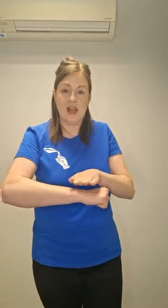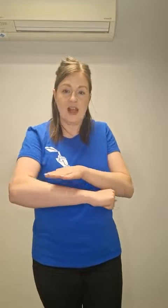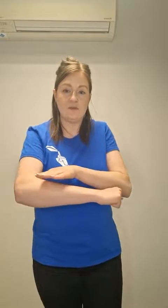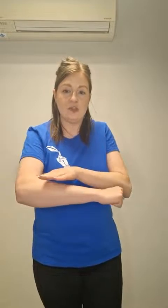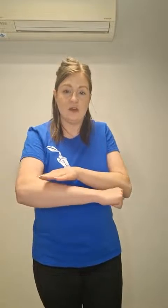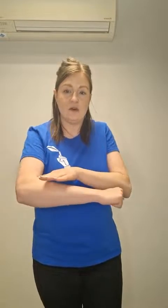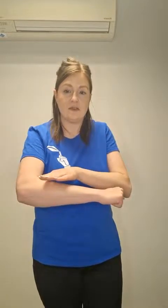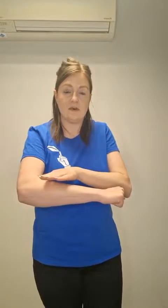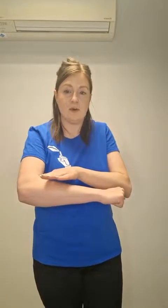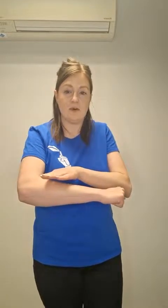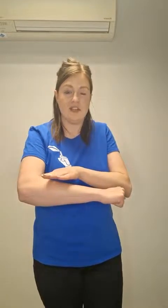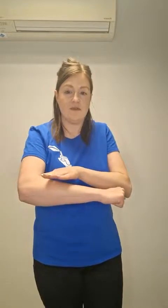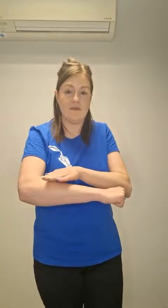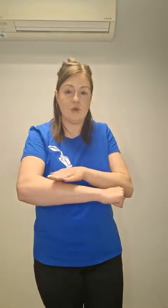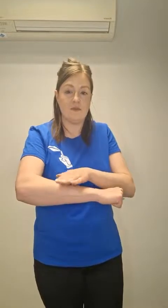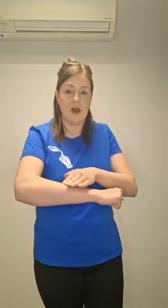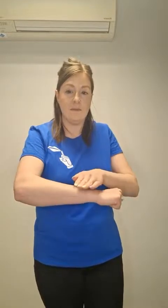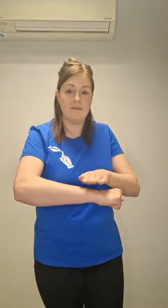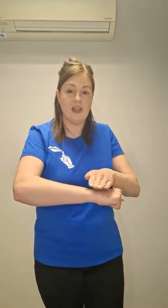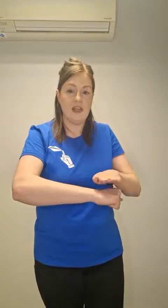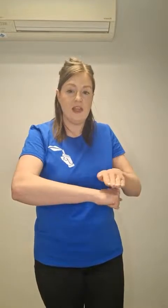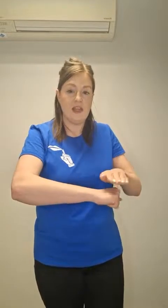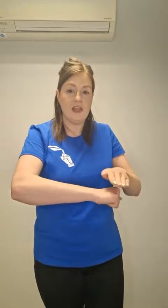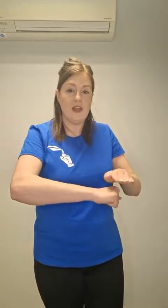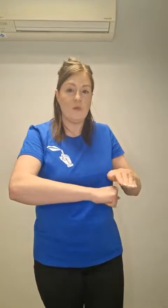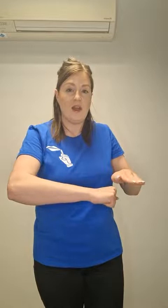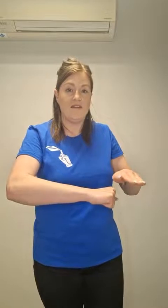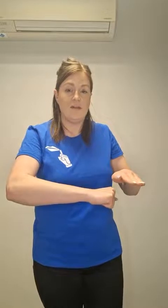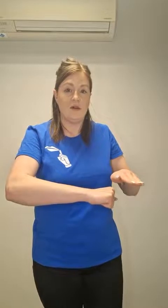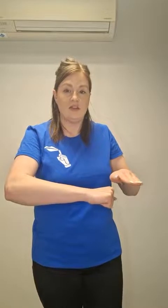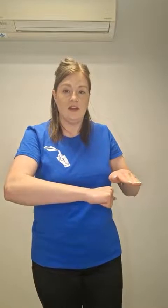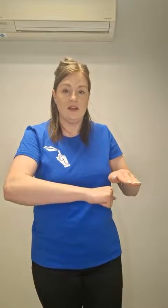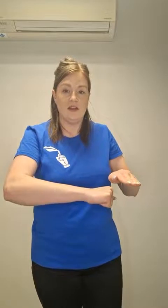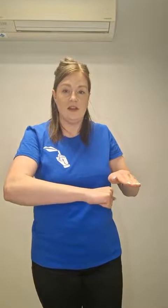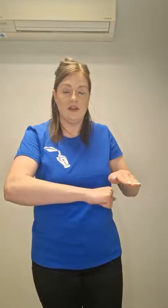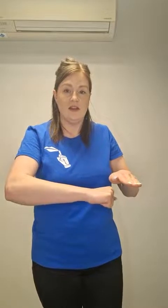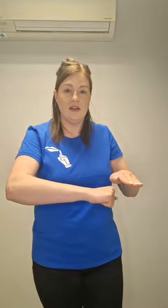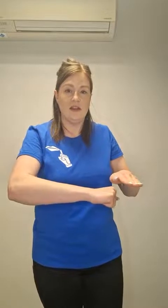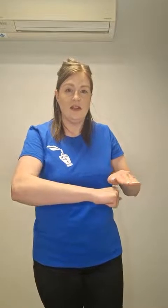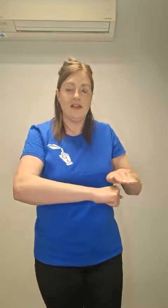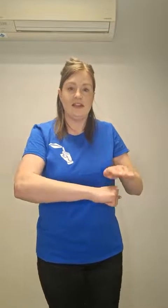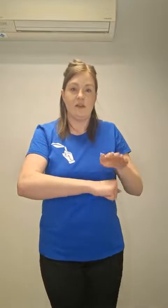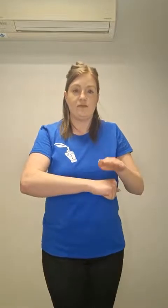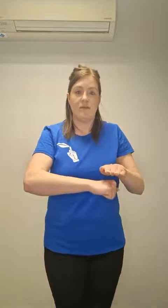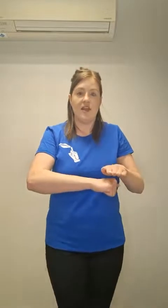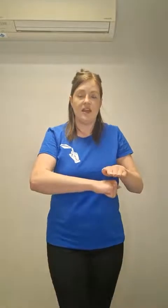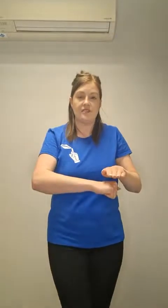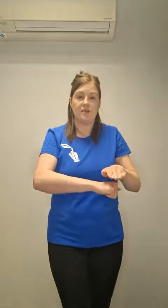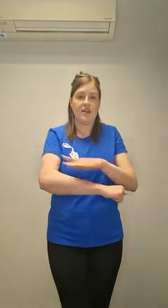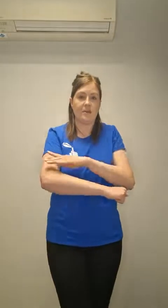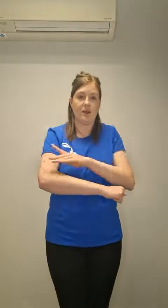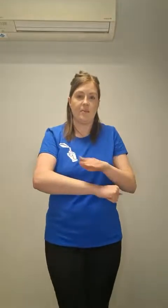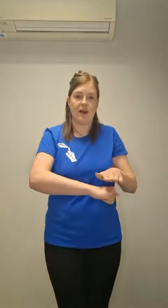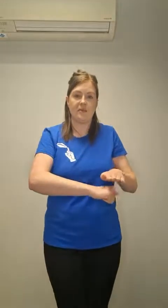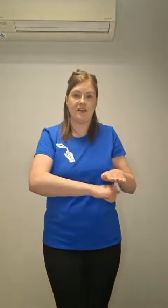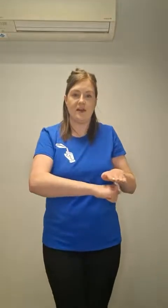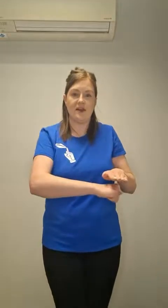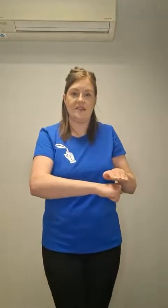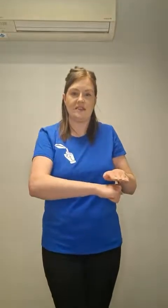out along supporting forearm in a wavy motion. So from here, sorry, I'm going to go backwards the other way because I did that